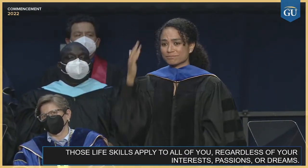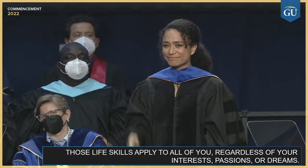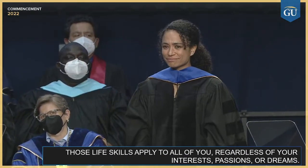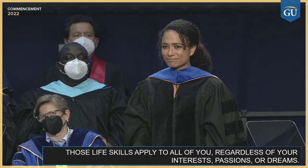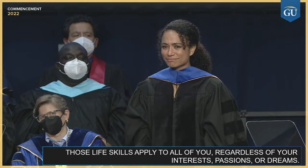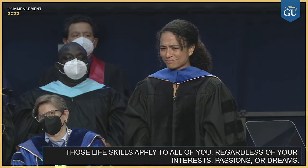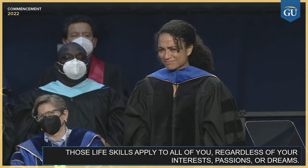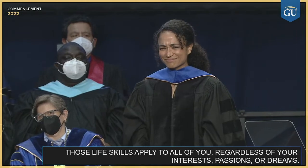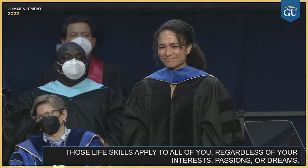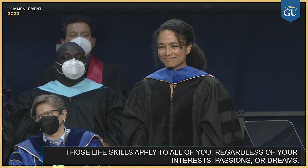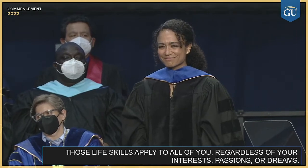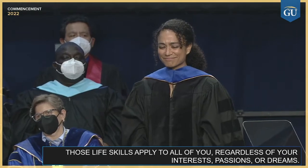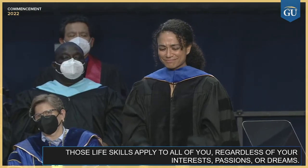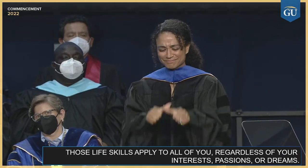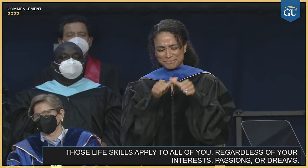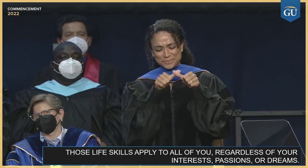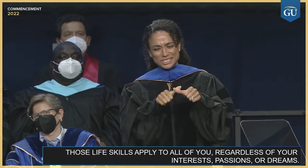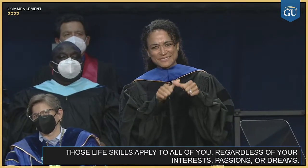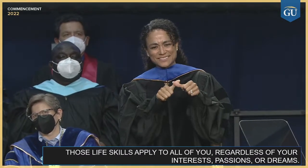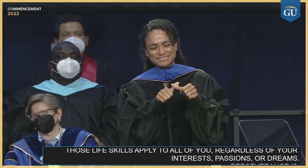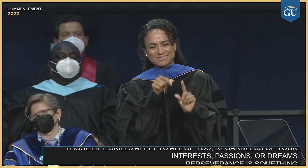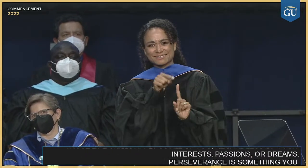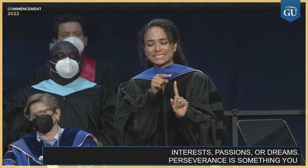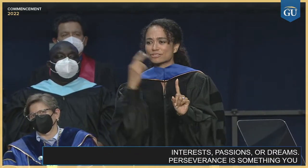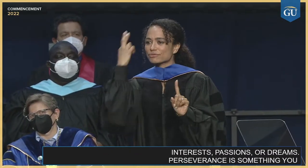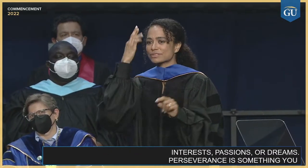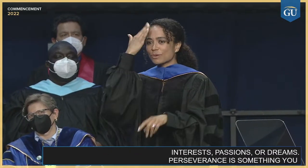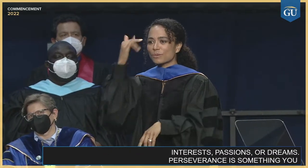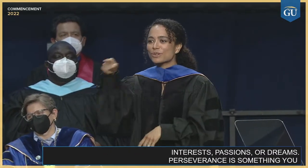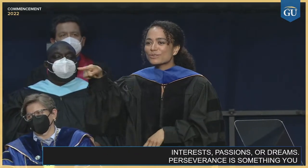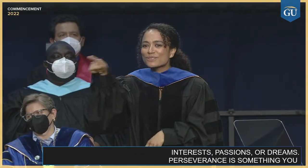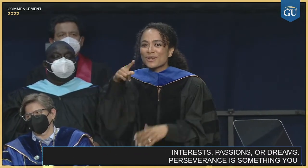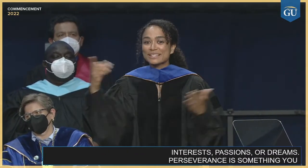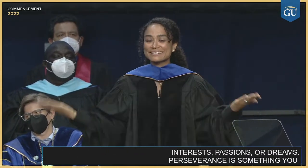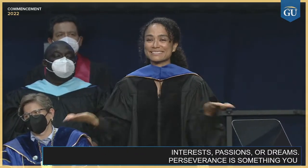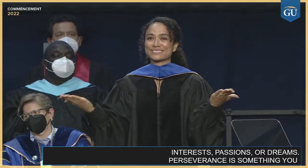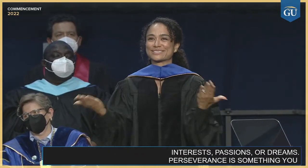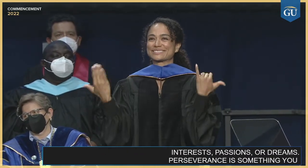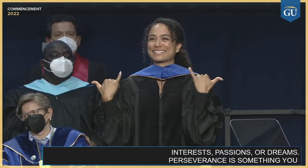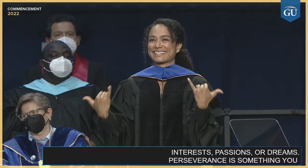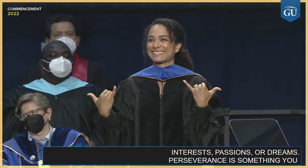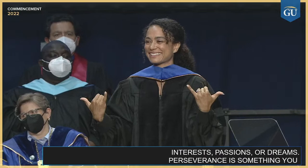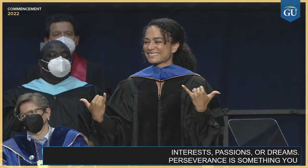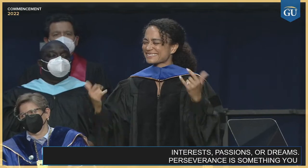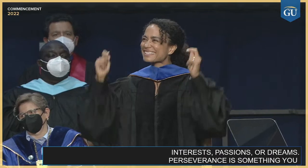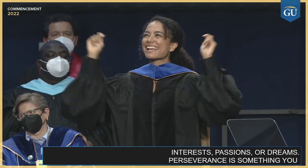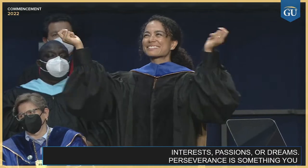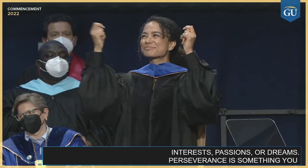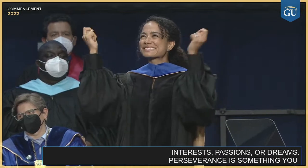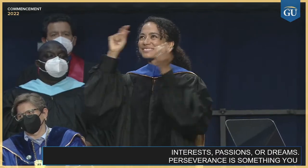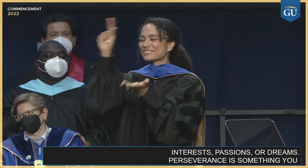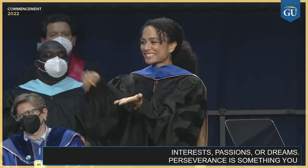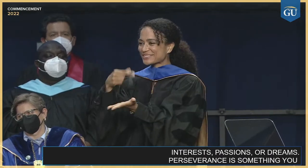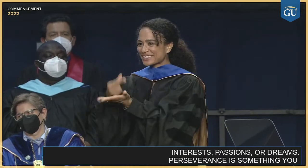Perseverance is something you already know. In fact, perseverance is the reason why you are here today, celebrating